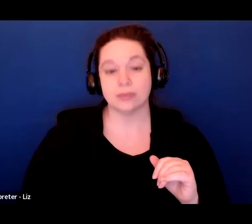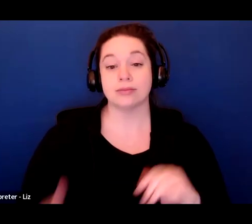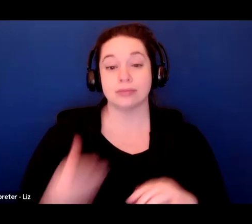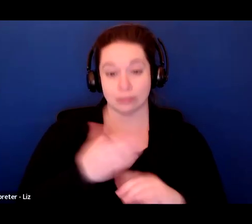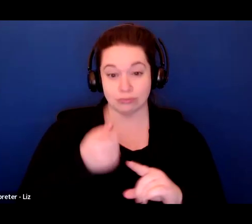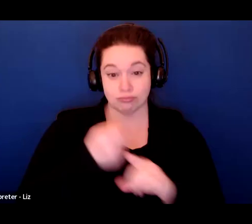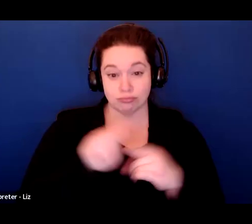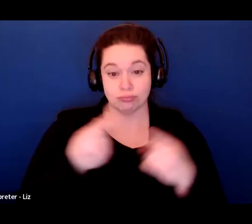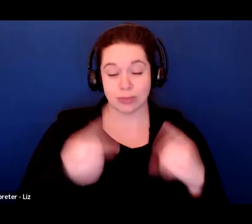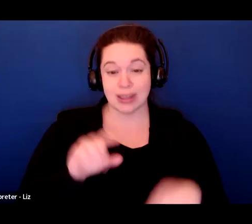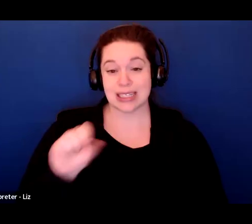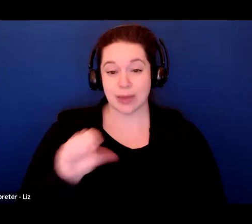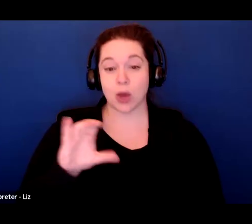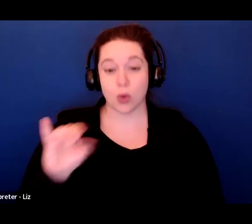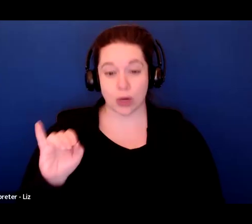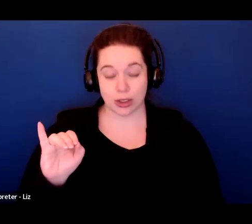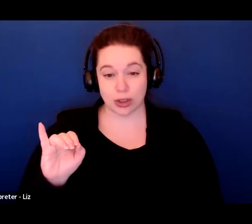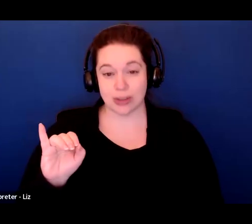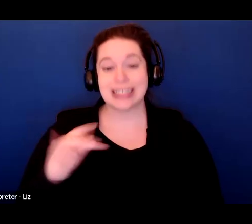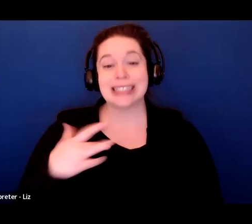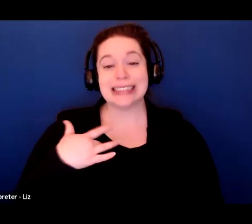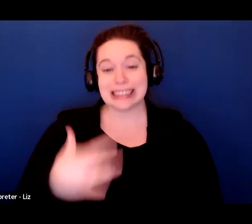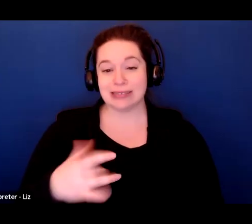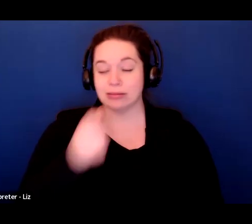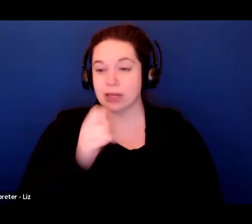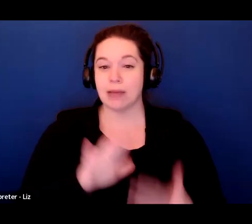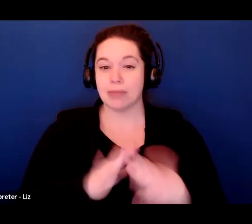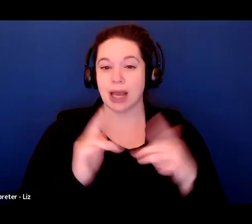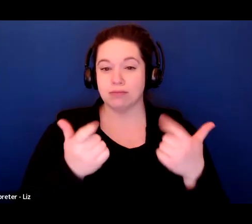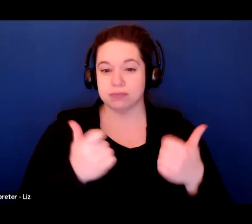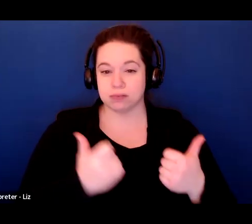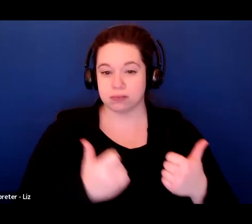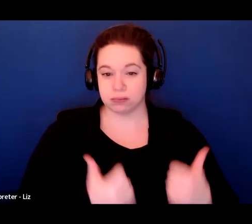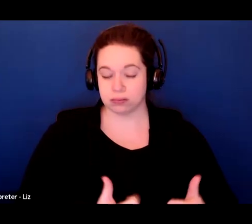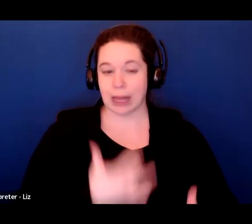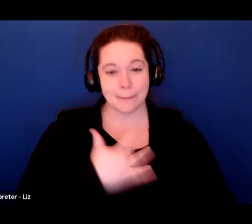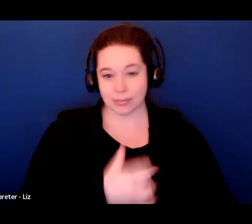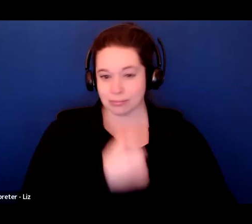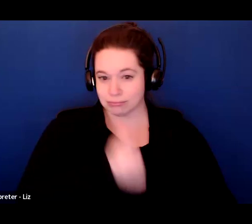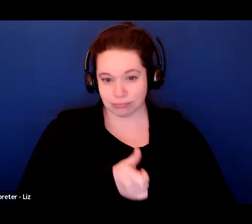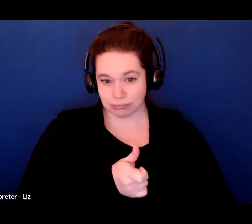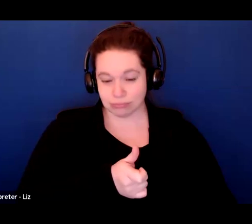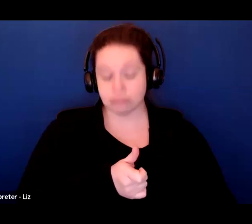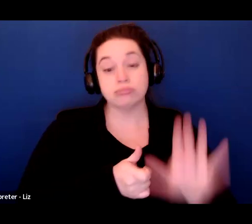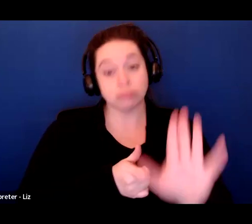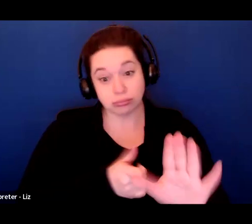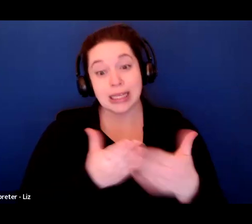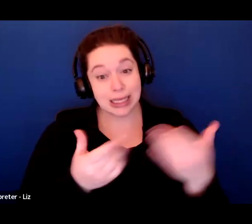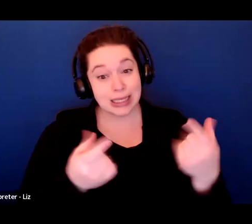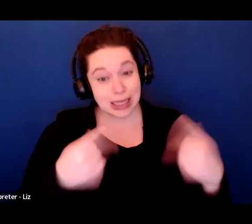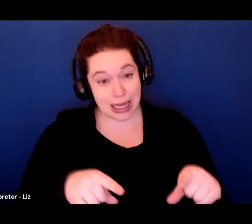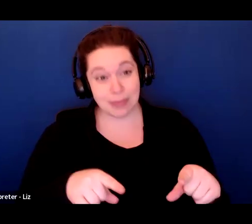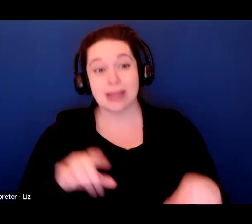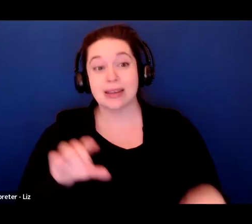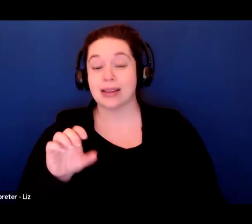you usually do not have progression. It does not get worse. Now, things happen, like you get a syrinx.